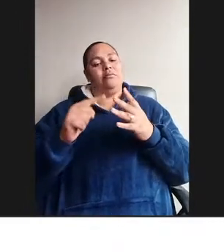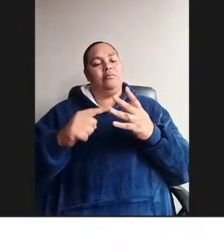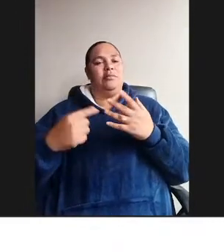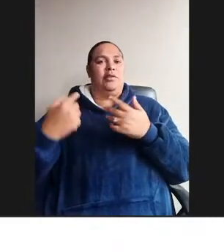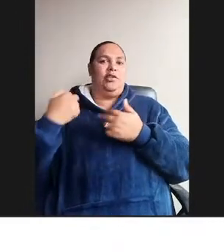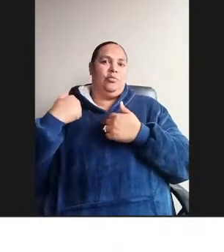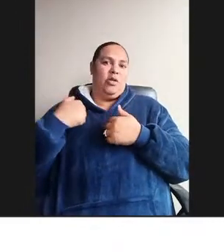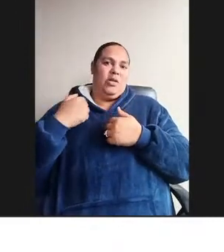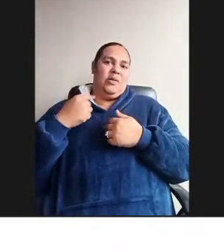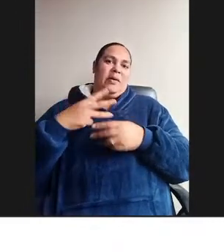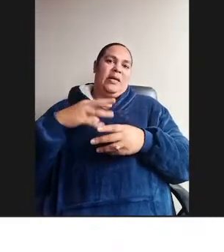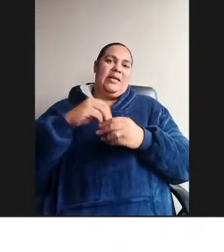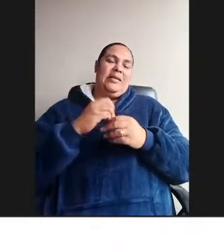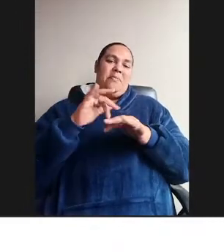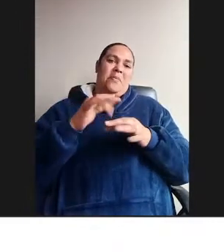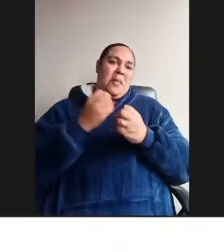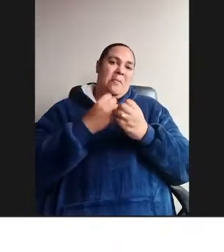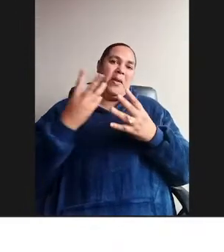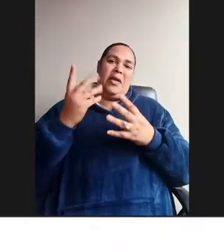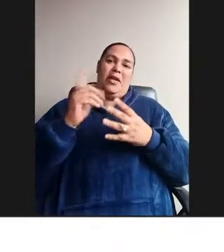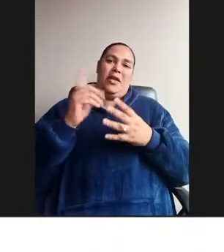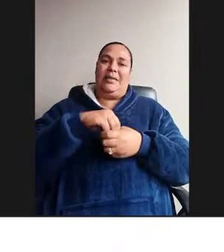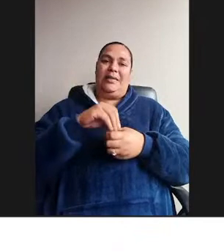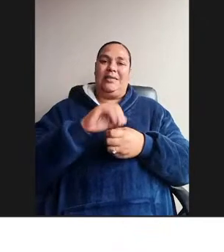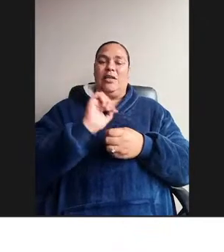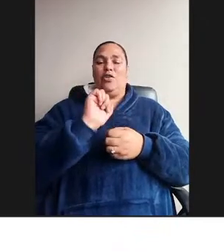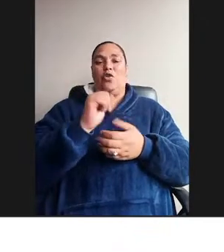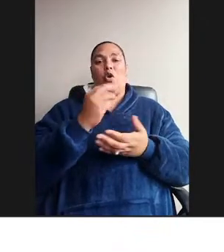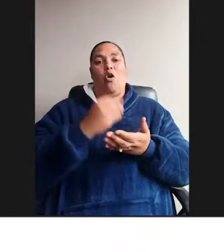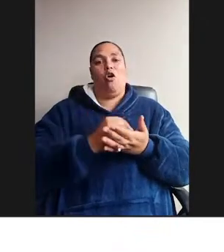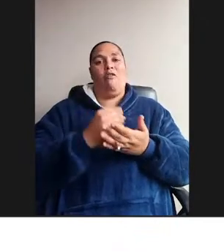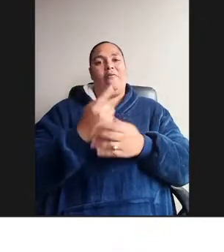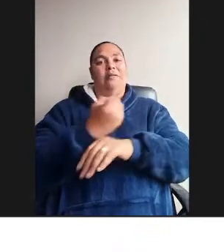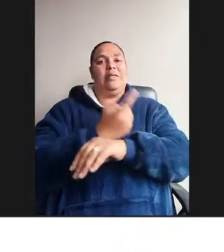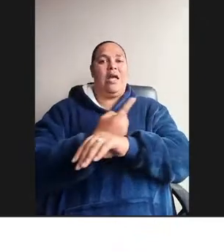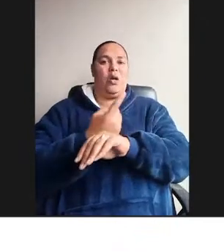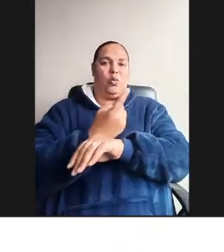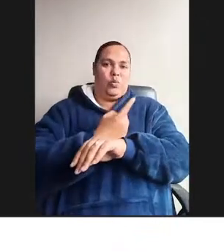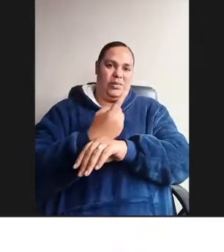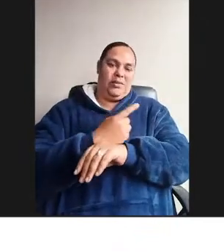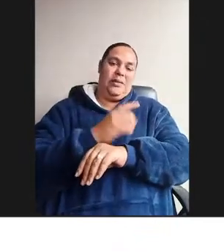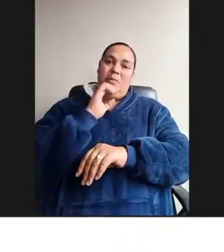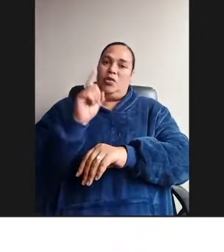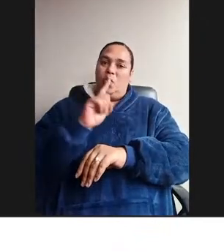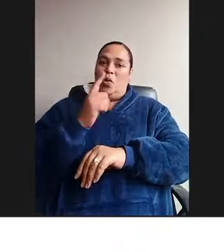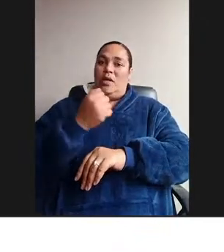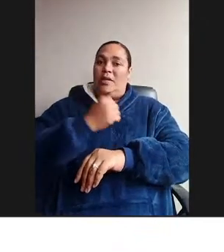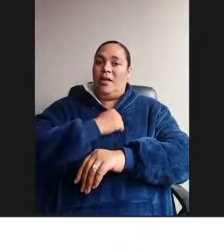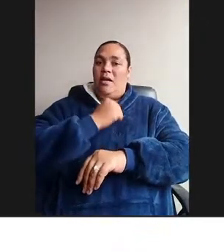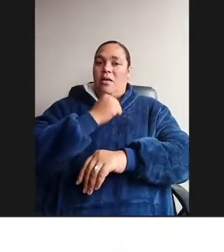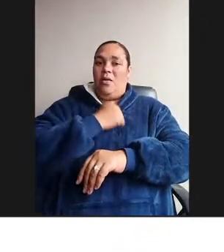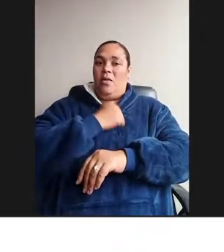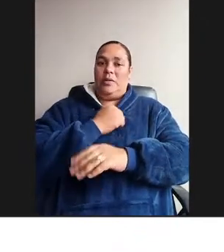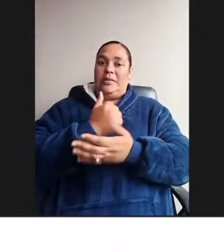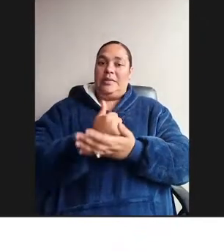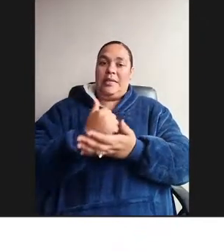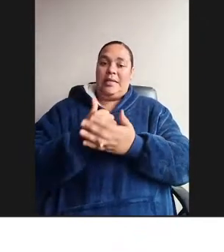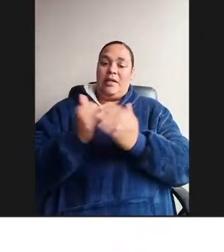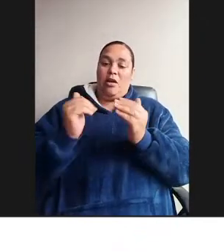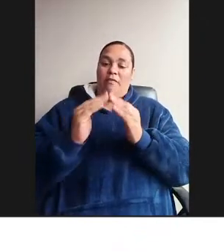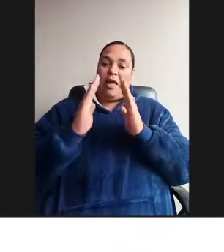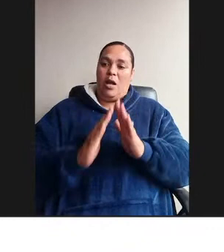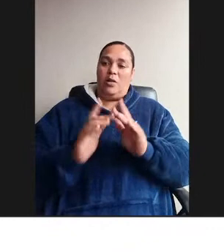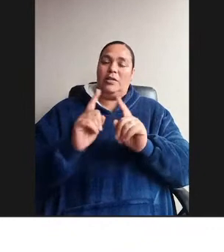many people are during sort of office hours, is that our sittings of the House and our ordinary